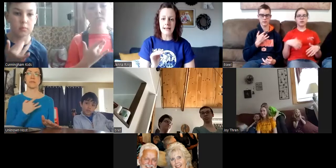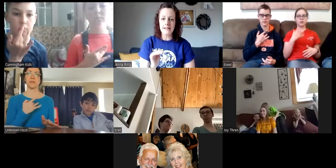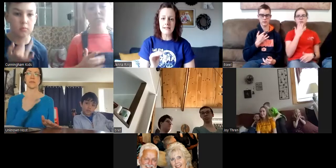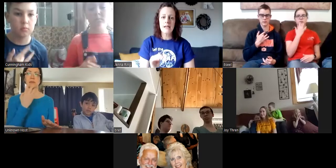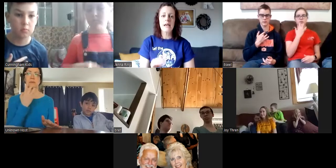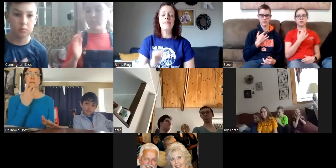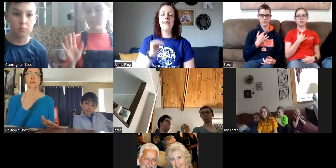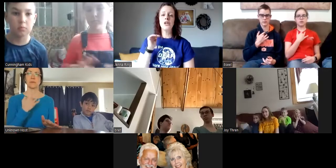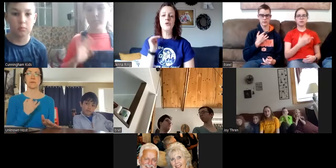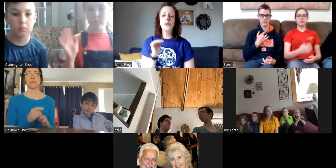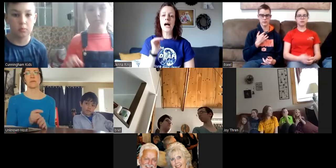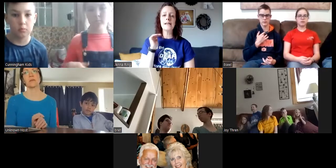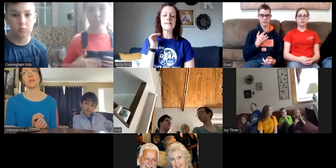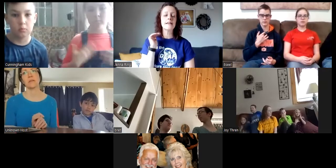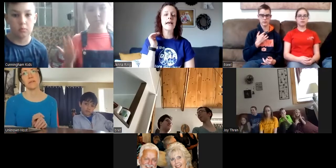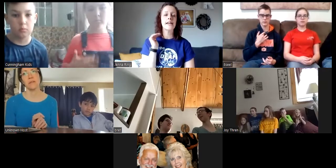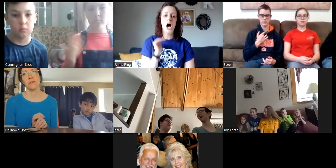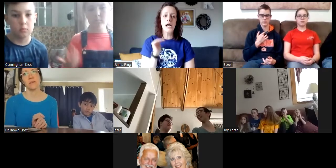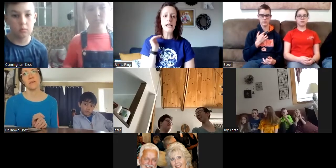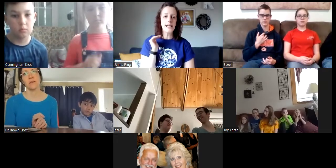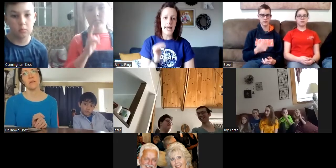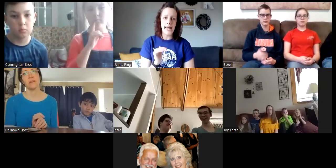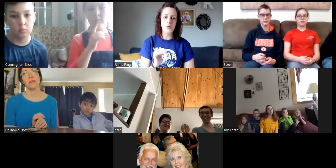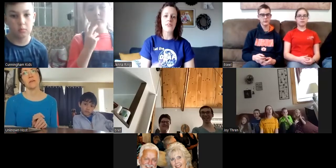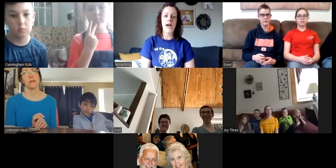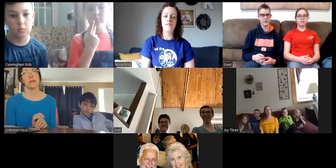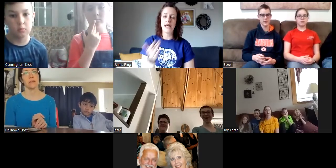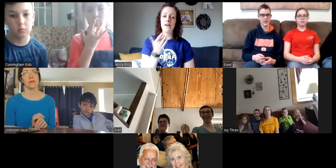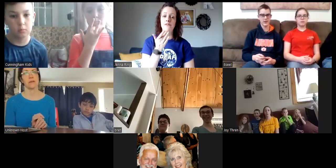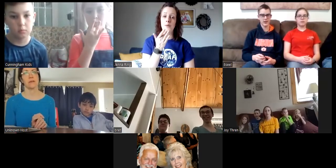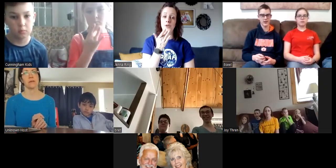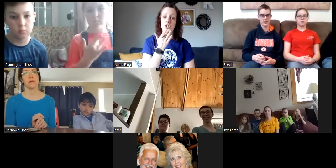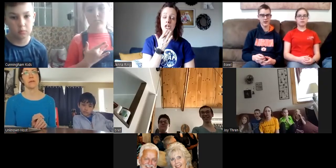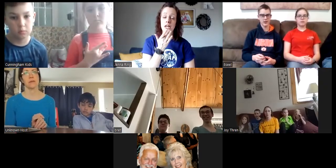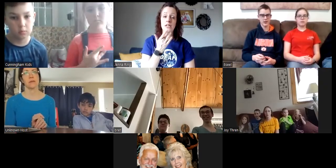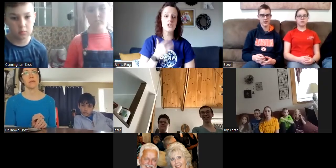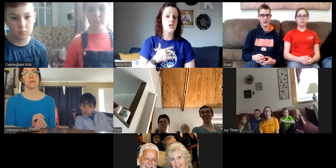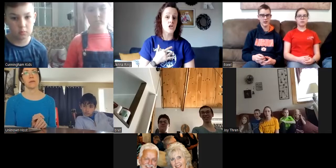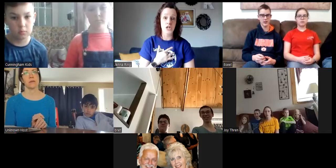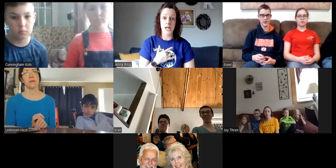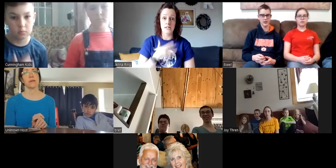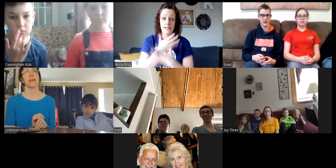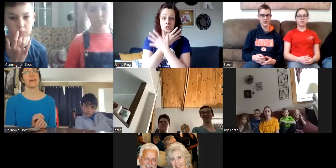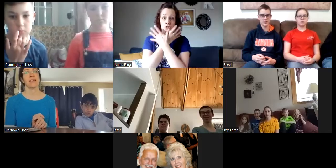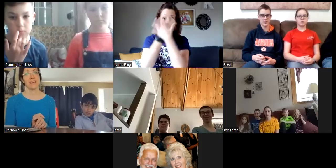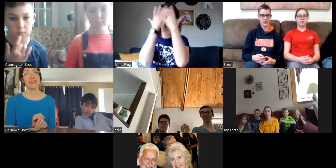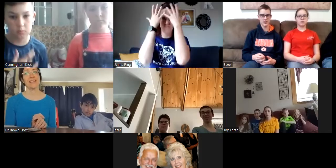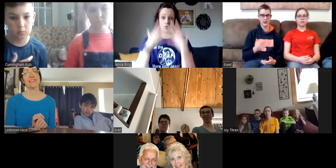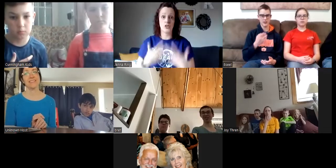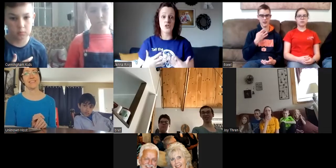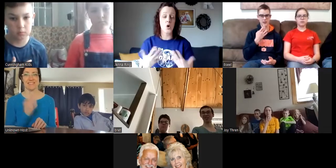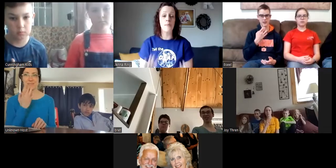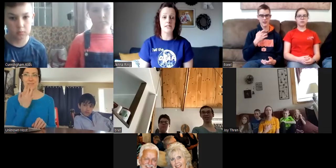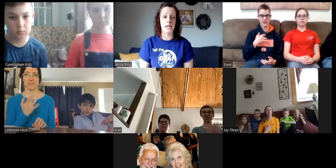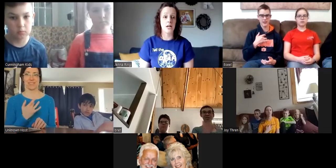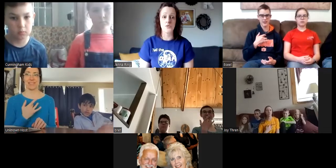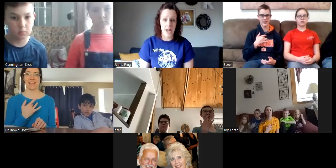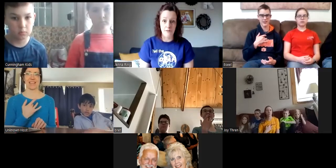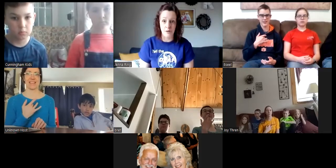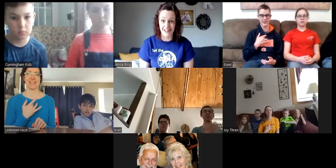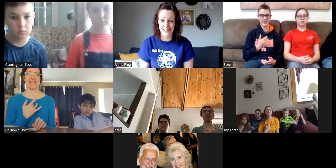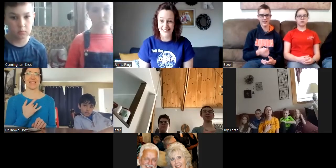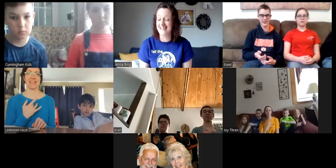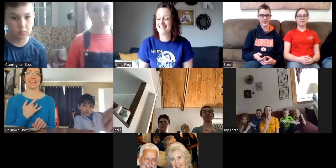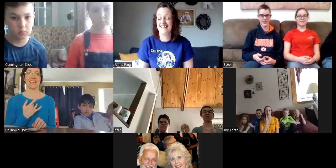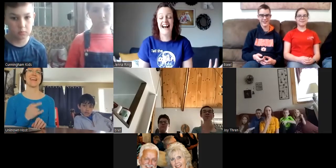guess is that you guys cannot eat cake with having it from your chin to your chest. Like it's just, you're so messy, it